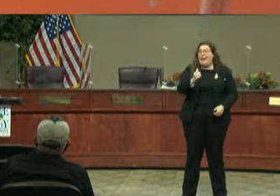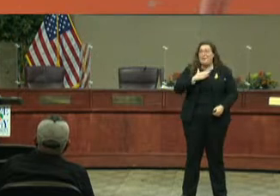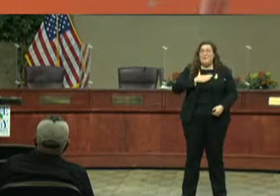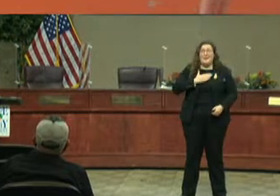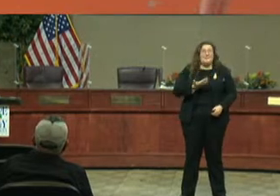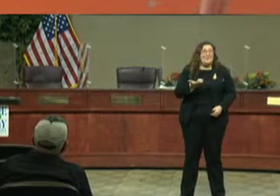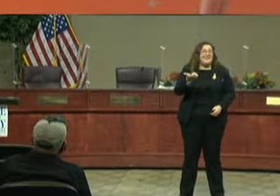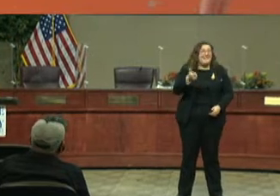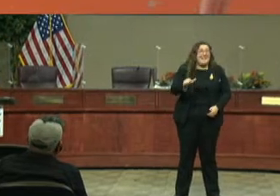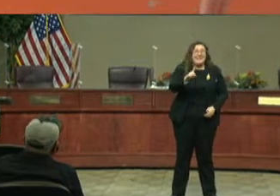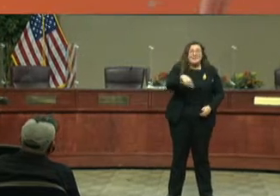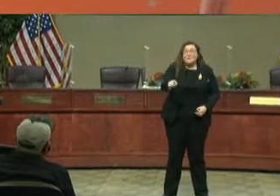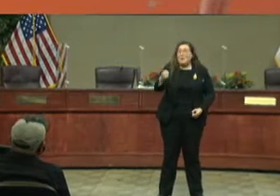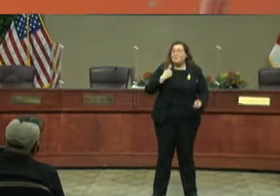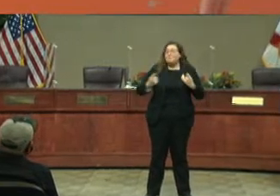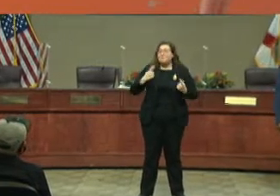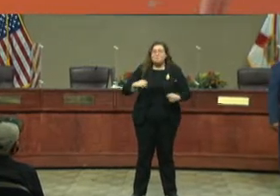have.